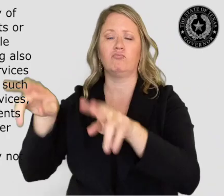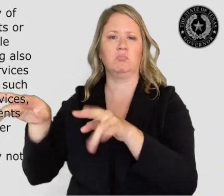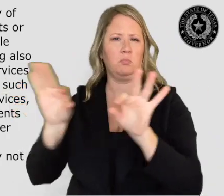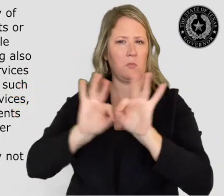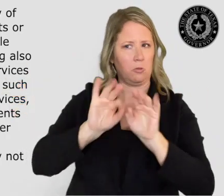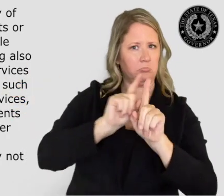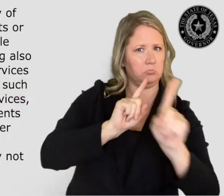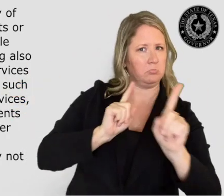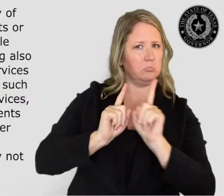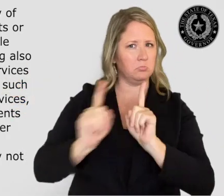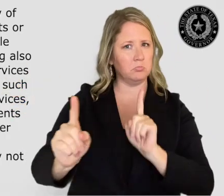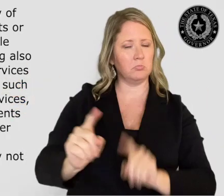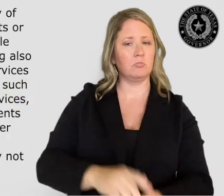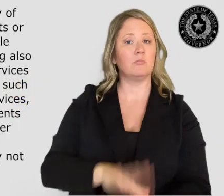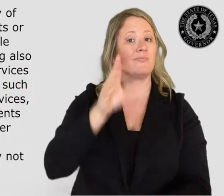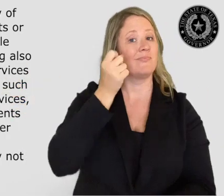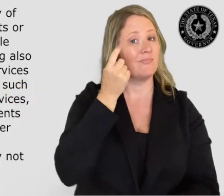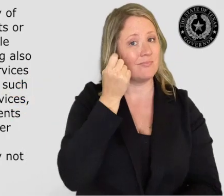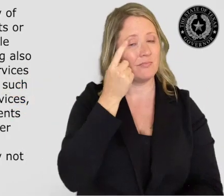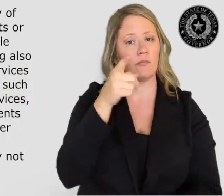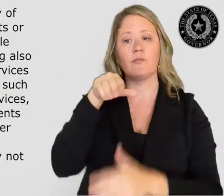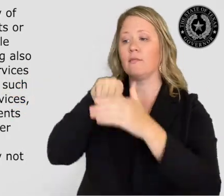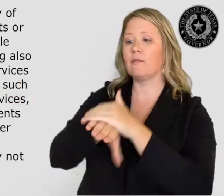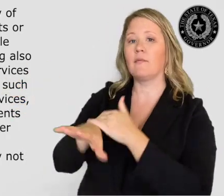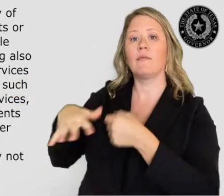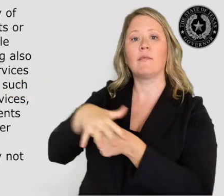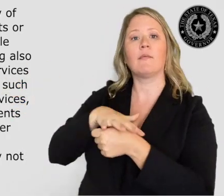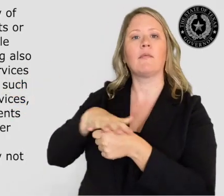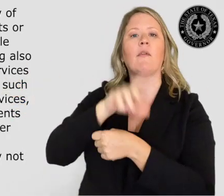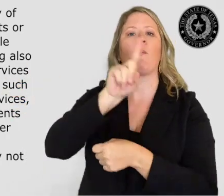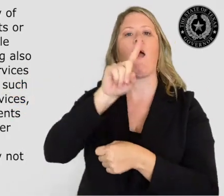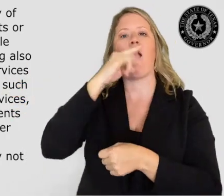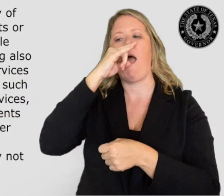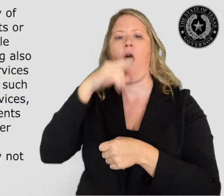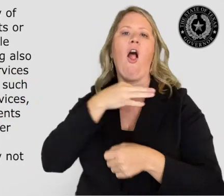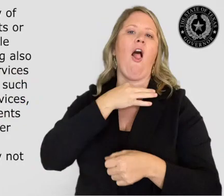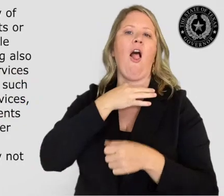services and may not offer any other services.